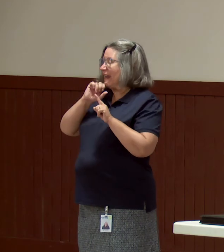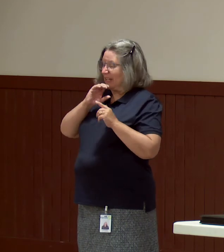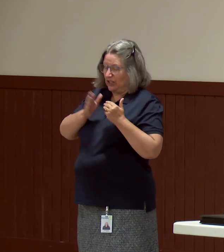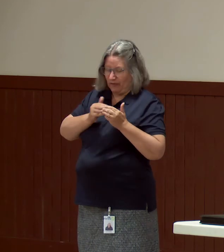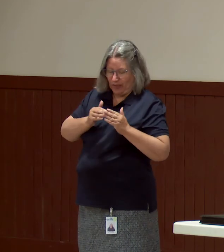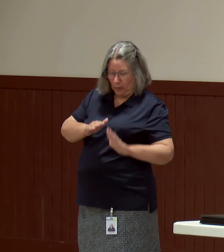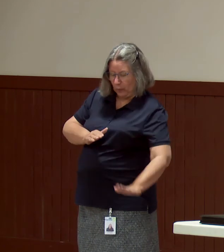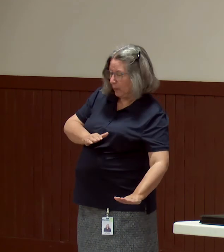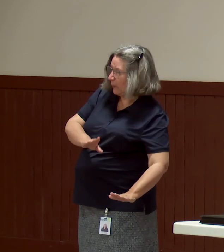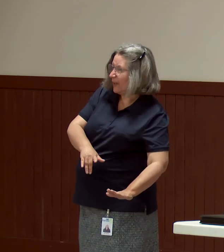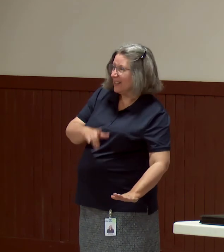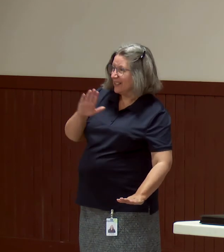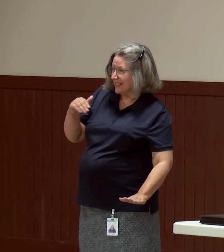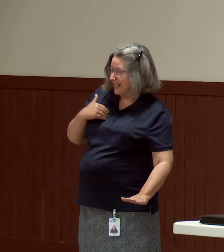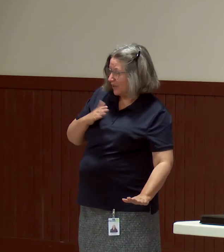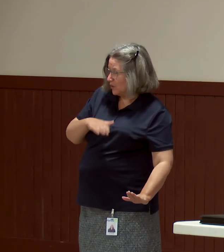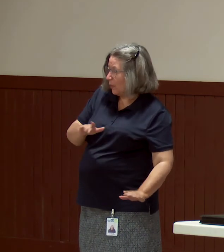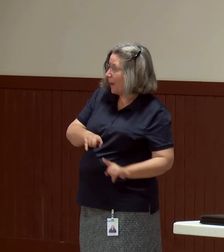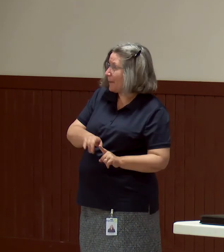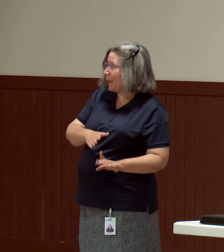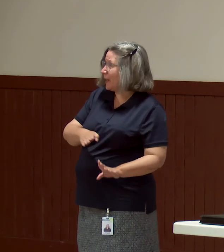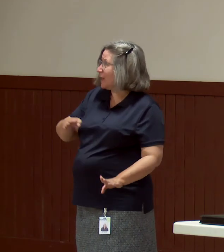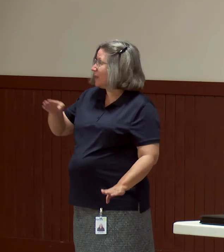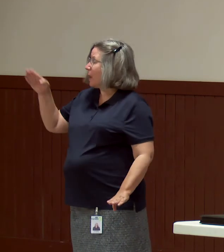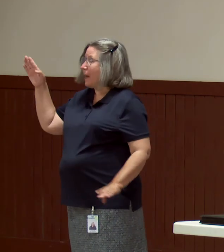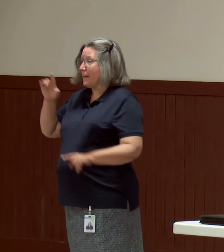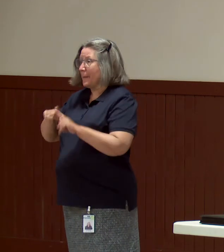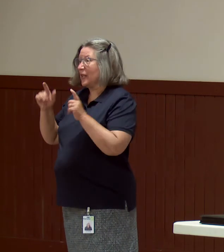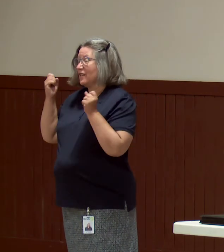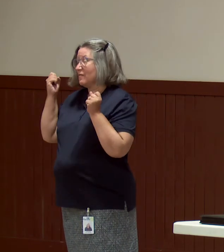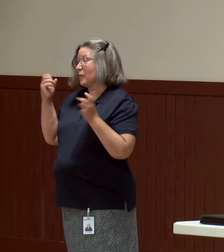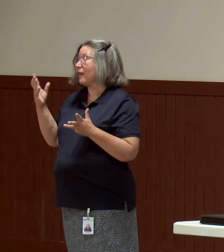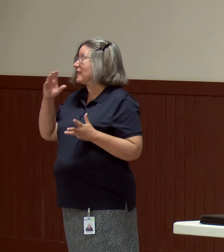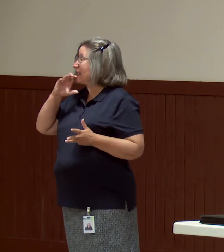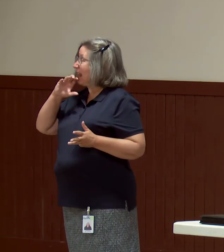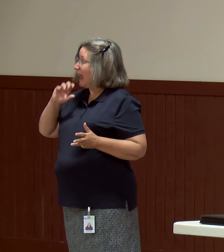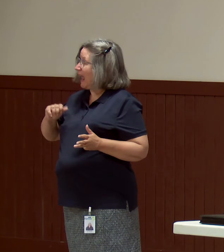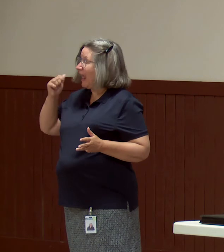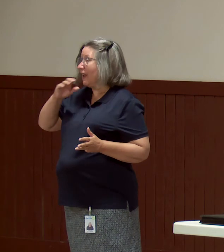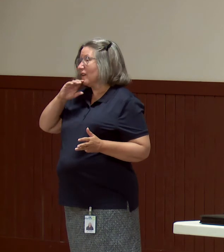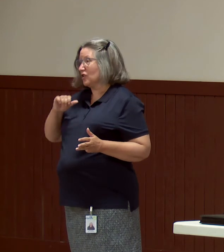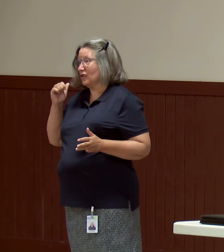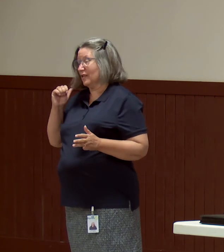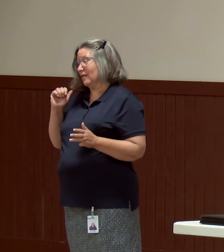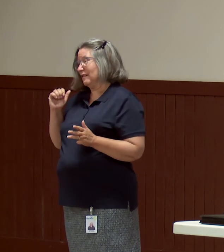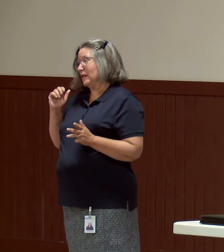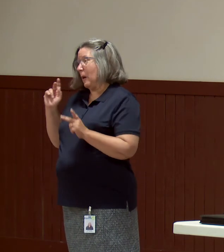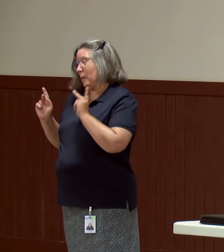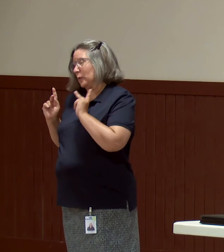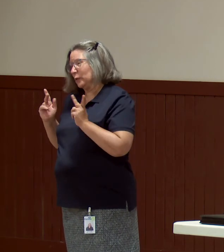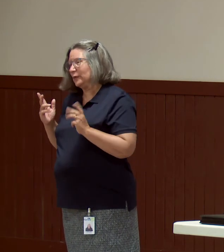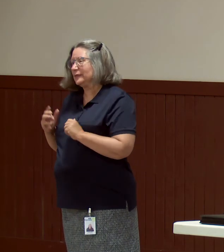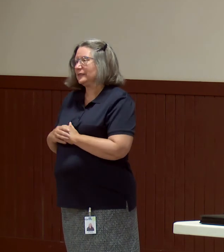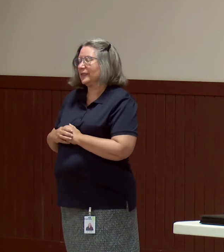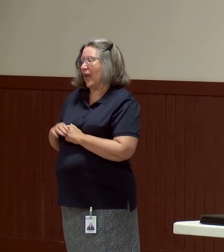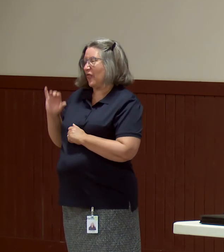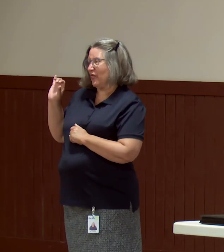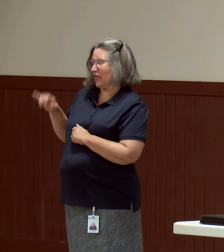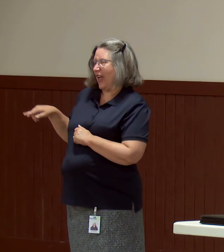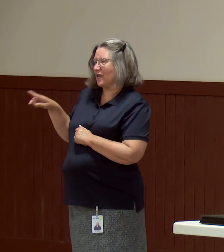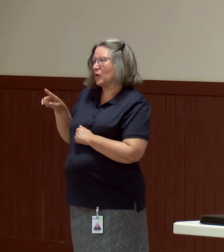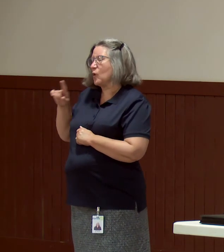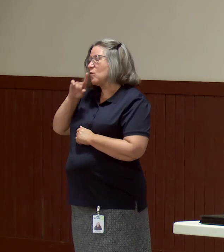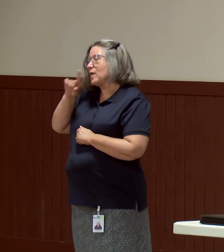care crisis, we know that, but we also have a significantly aging population. I like to think of maturing adults. And these are the ones that